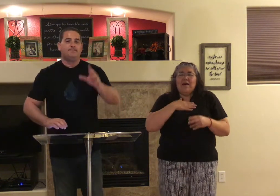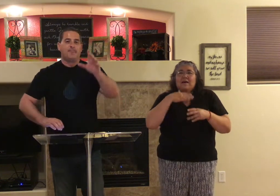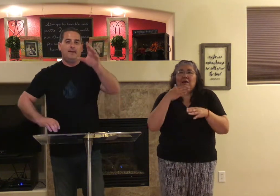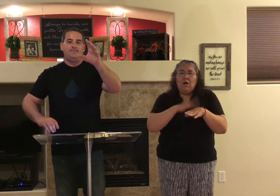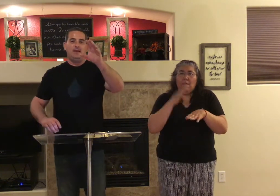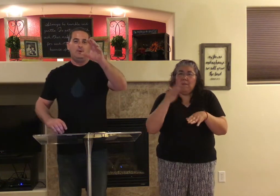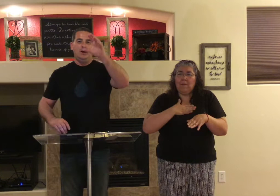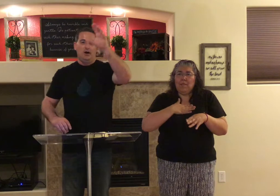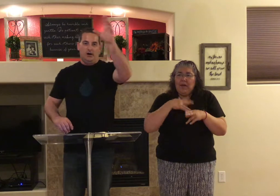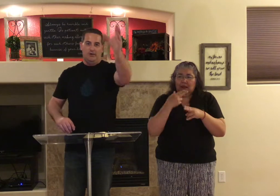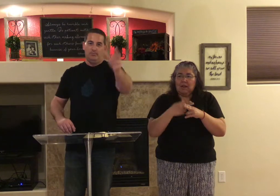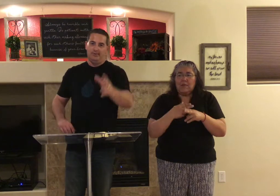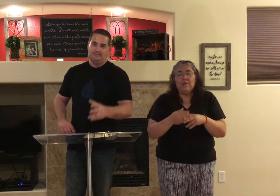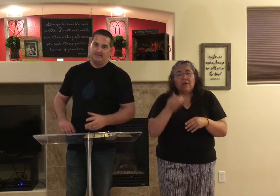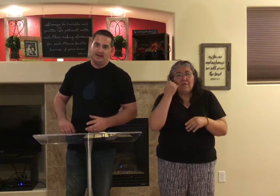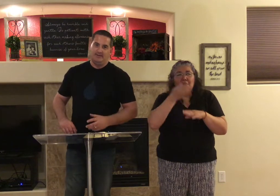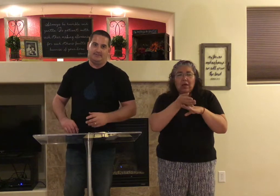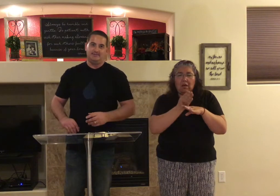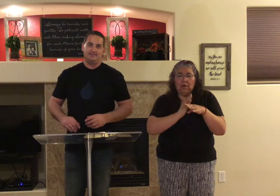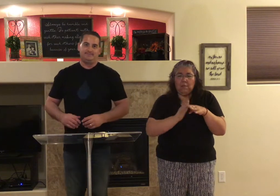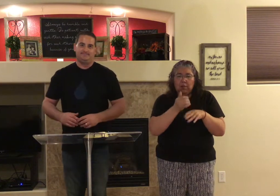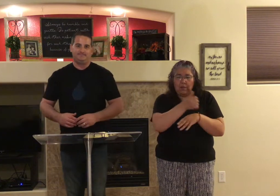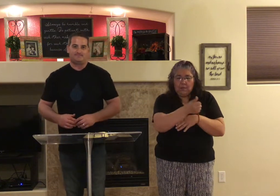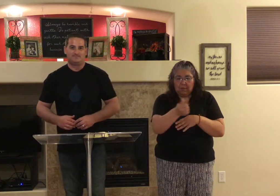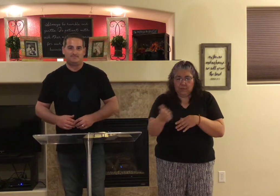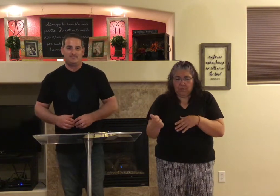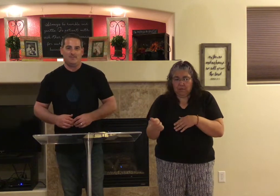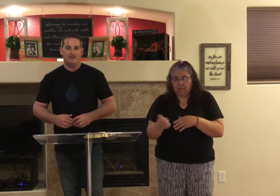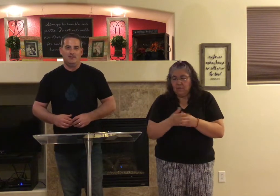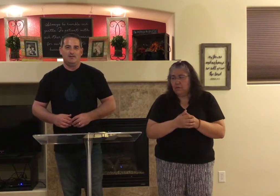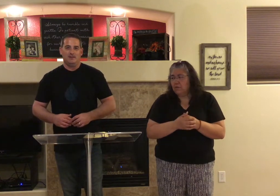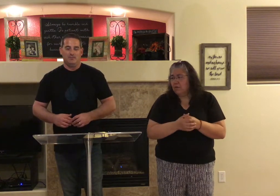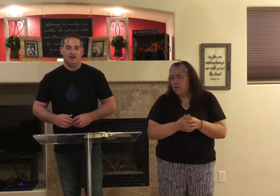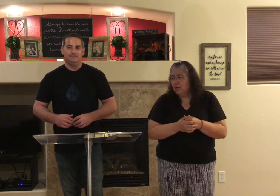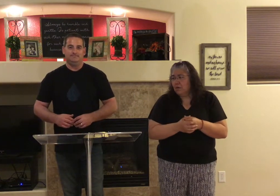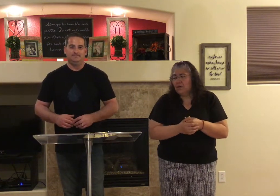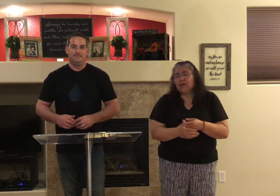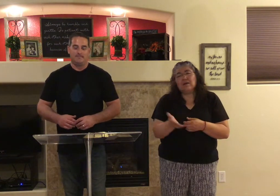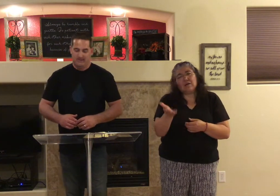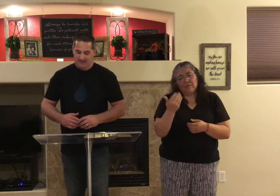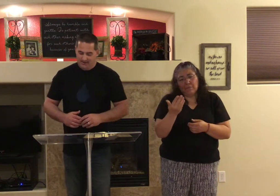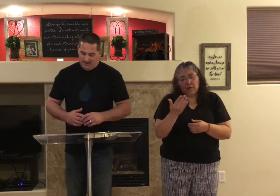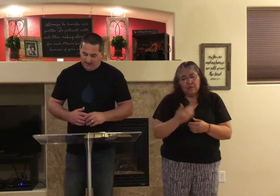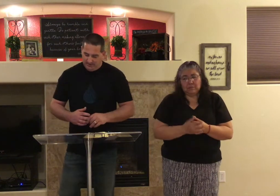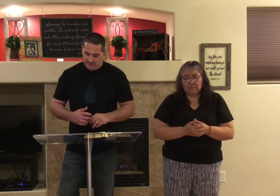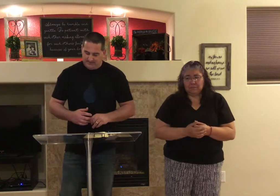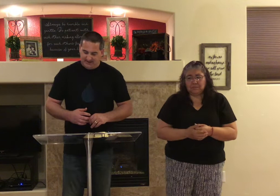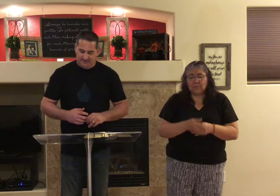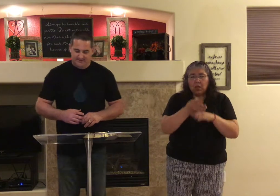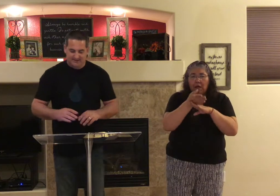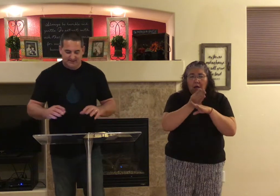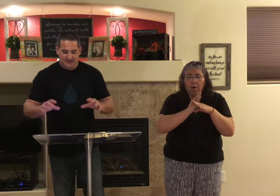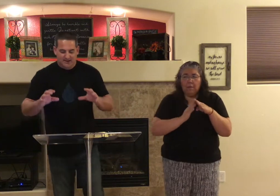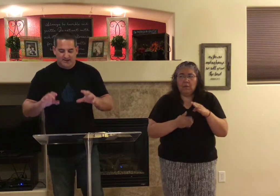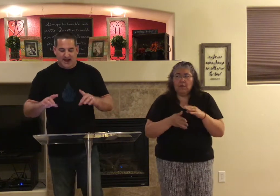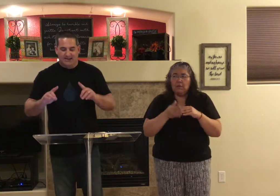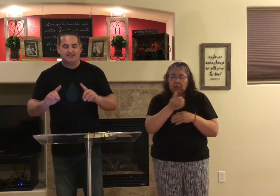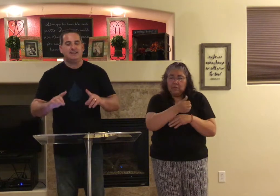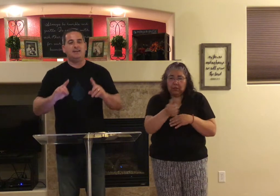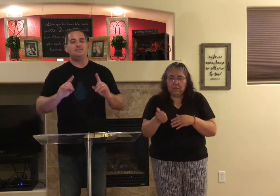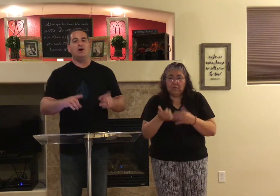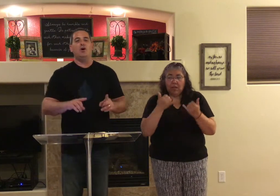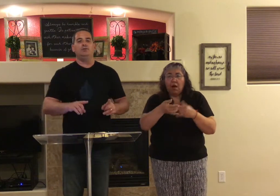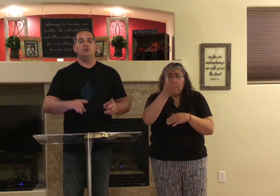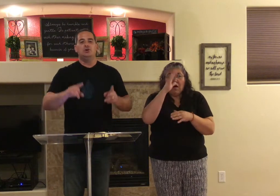says, if they would humble themselves. Come on. Humble themselves. Listen,